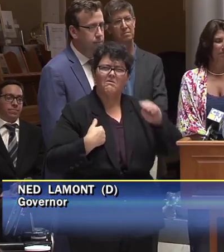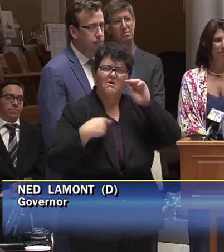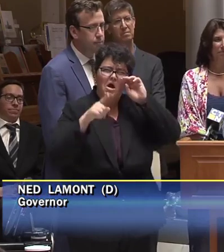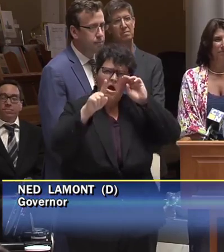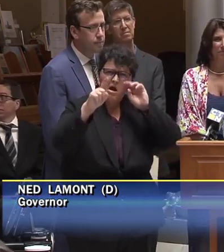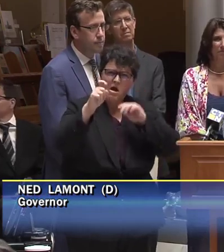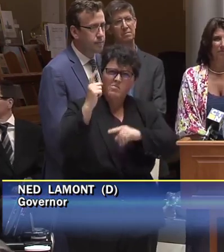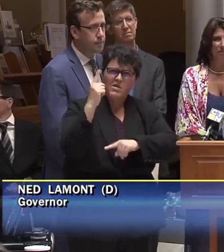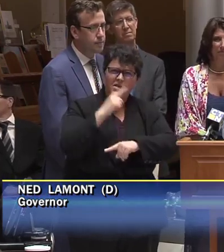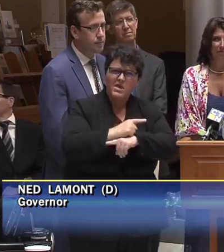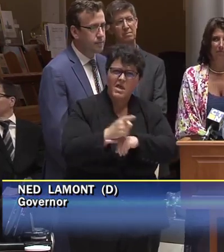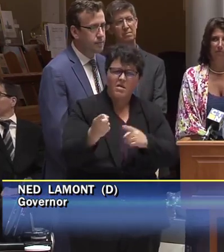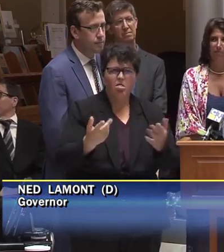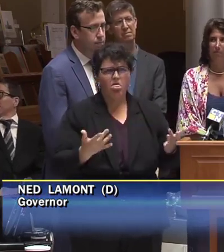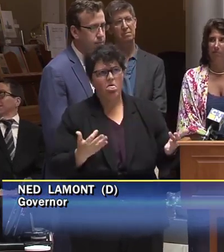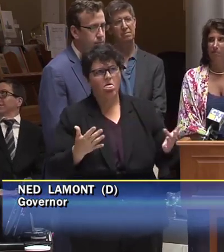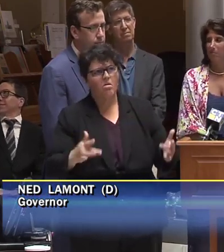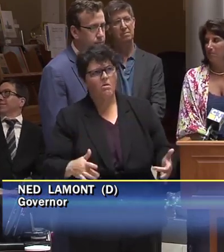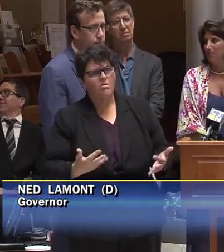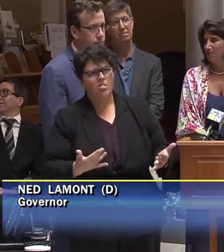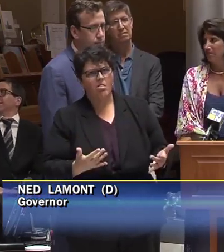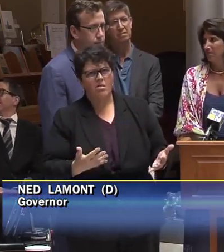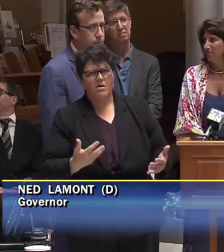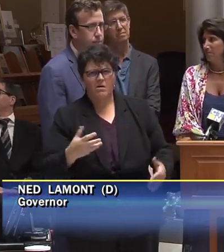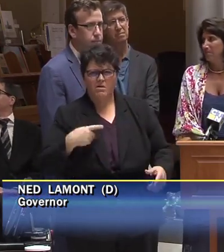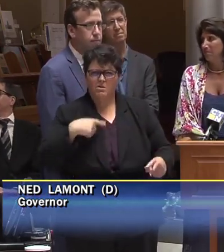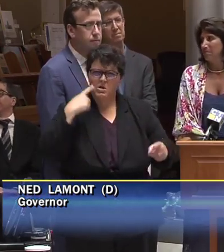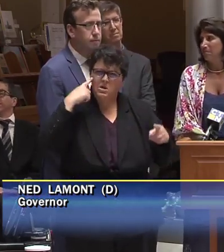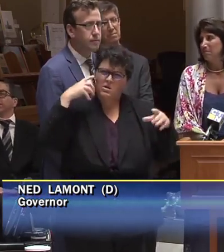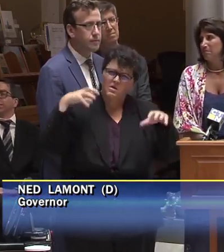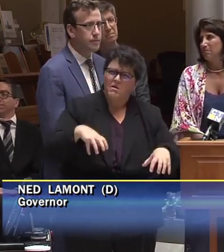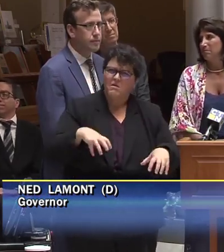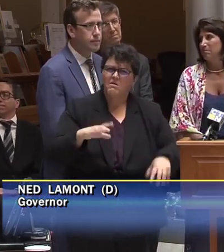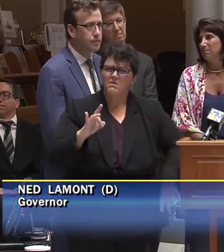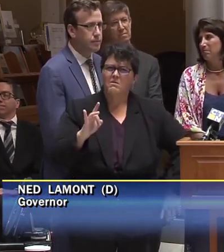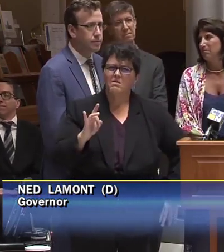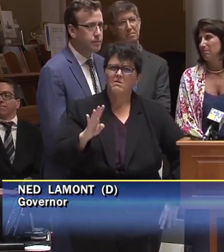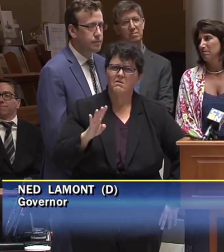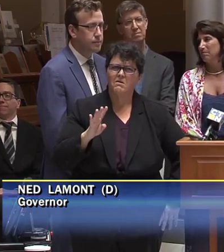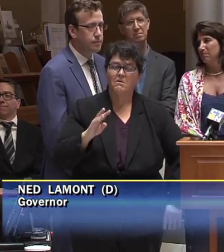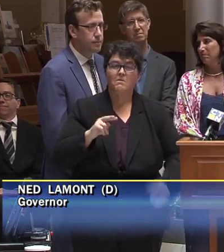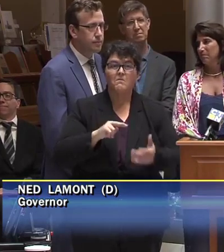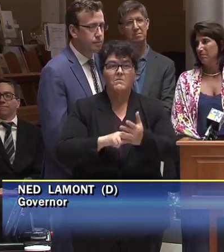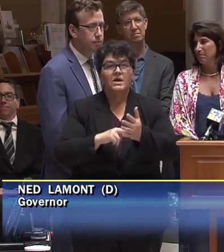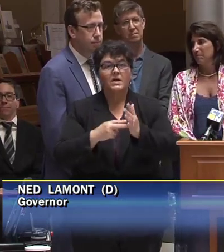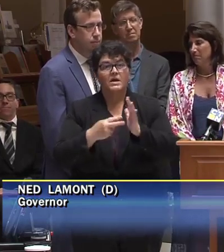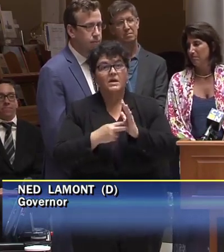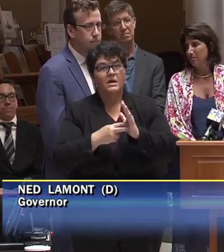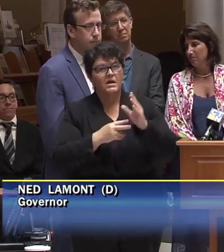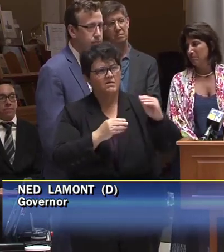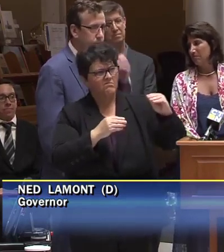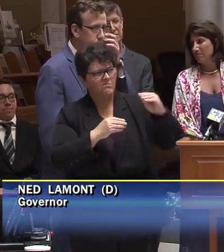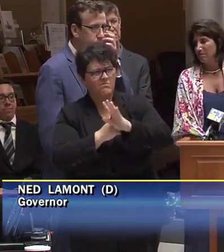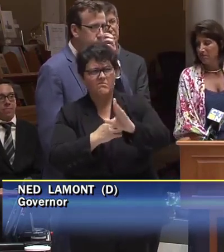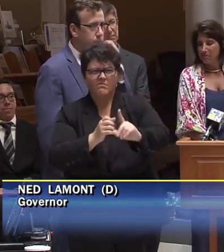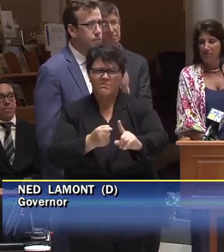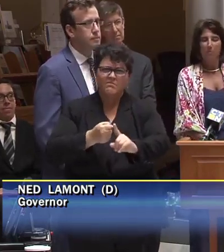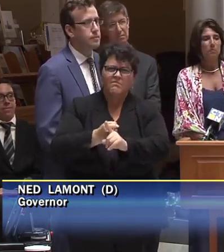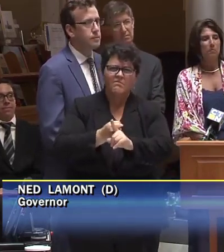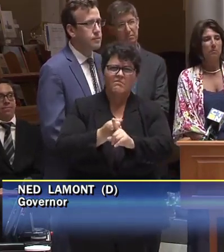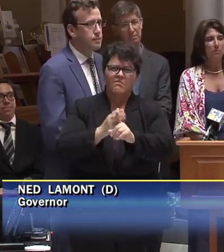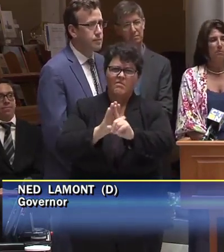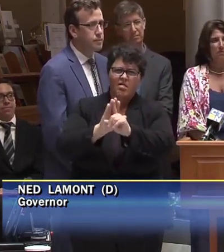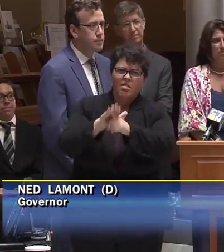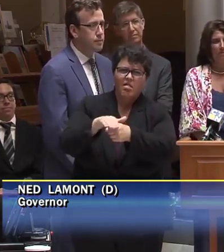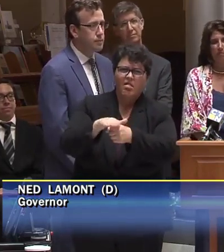fixed, 100 days is shocking. And what that means in terms of your lack of opportunity, what that means in terms of jobs, being able to get access